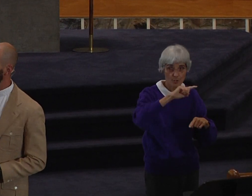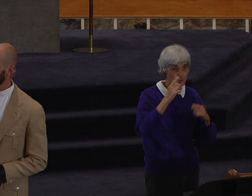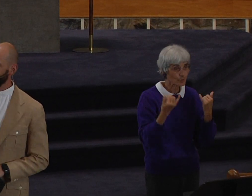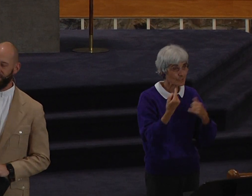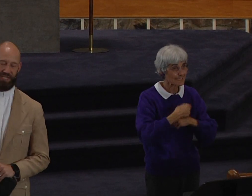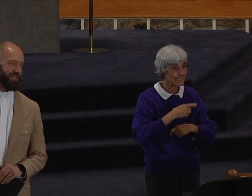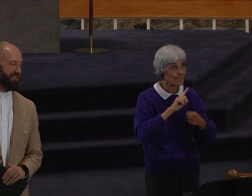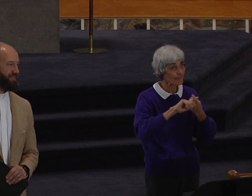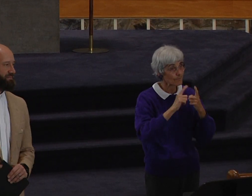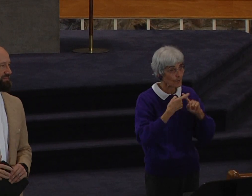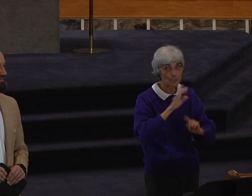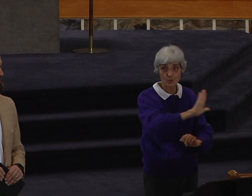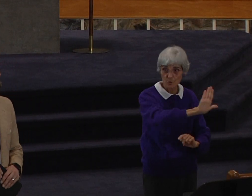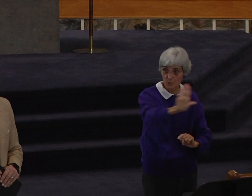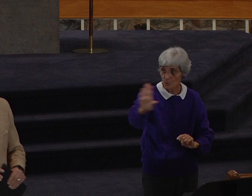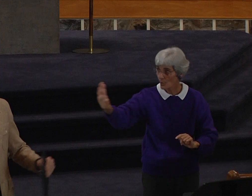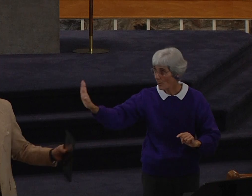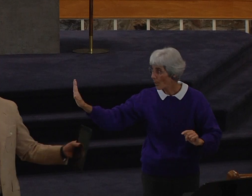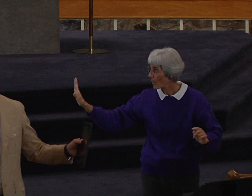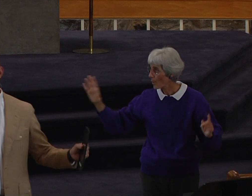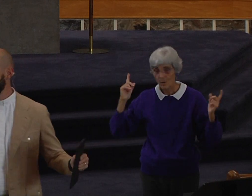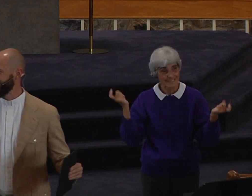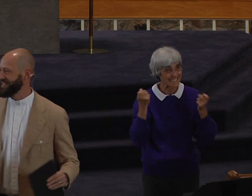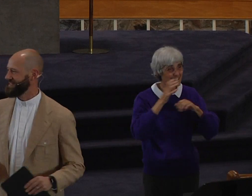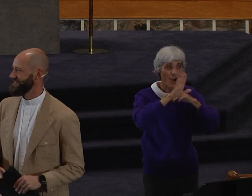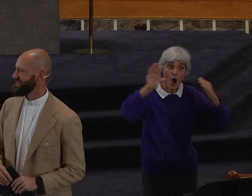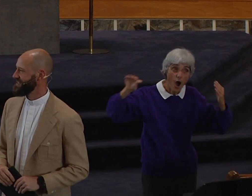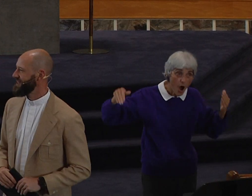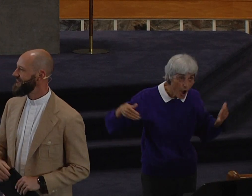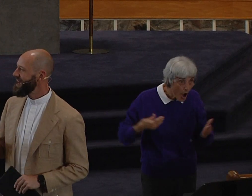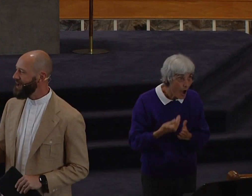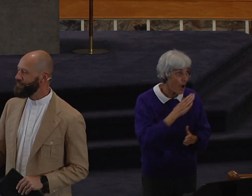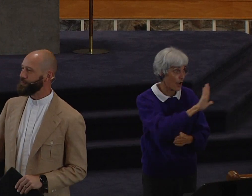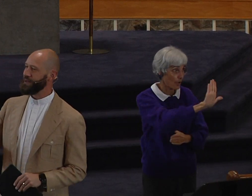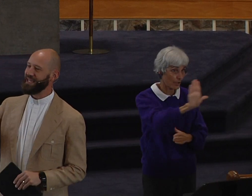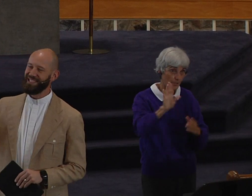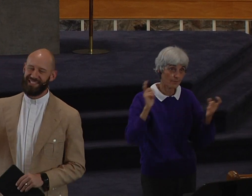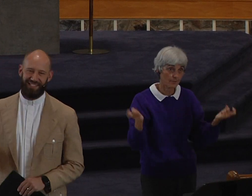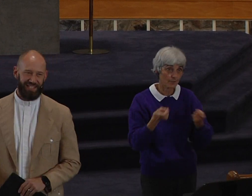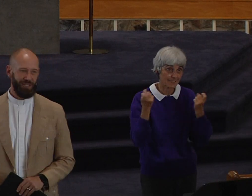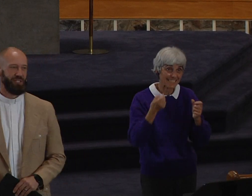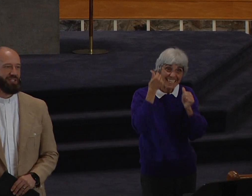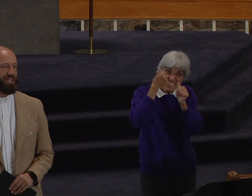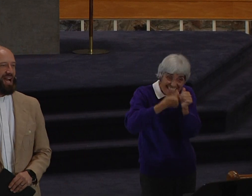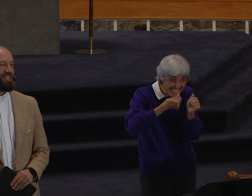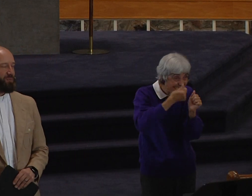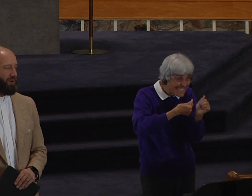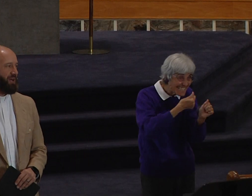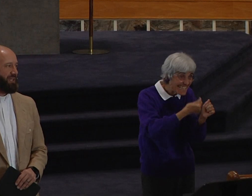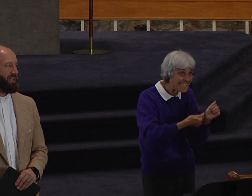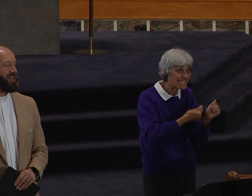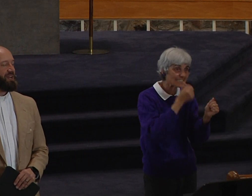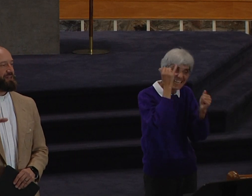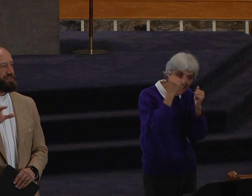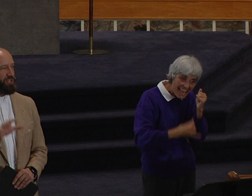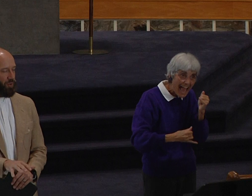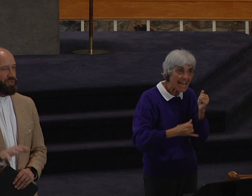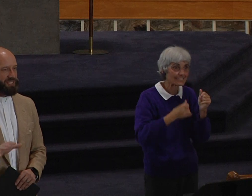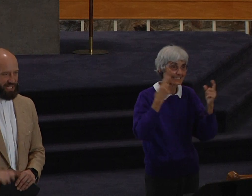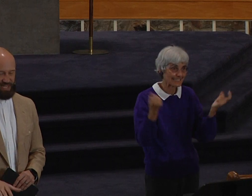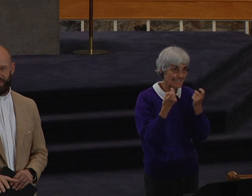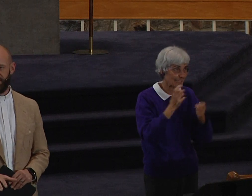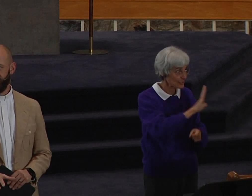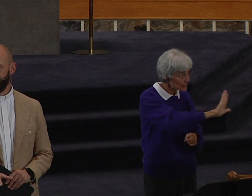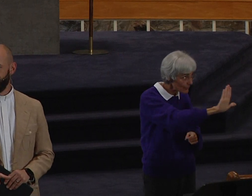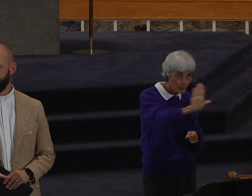Friends, your sins, all of your sins, every single last one of